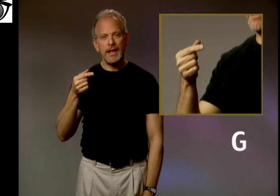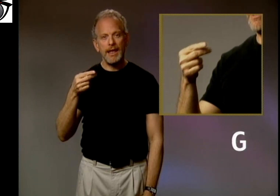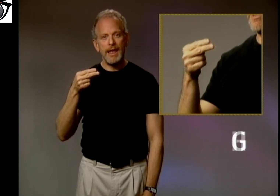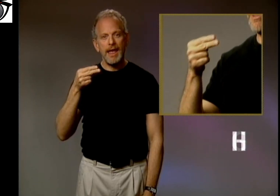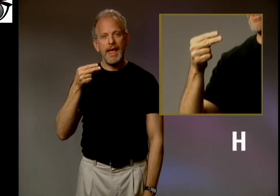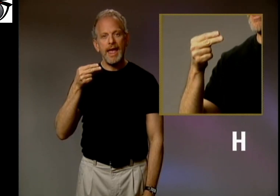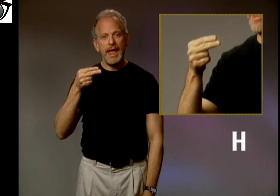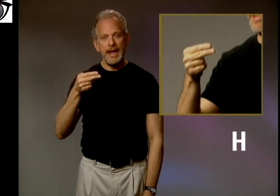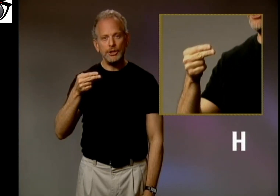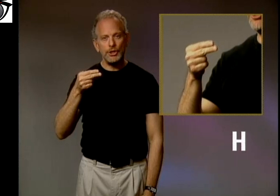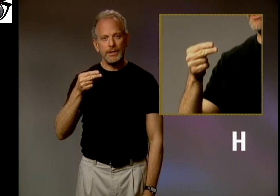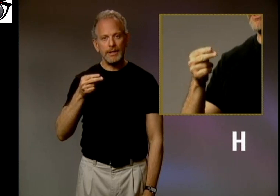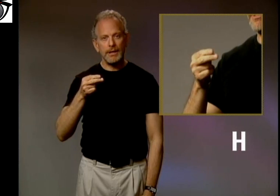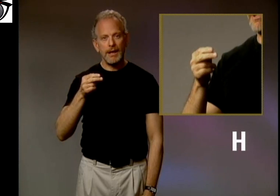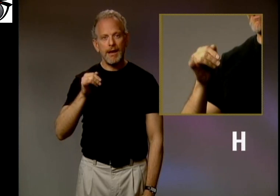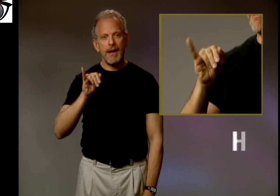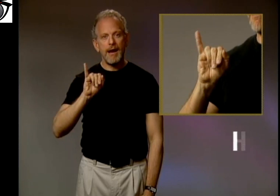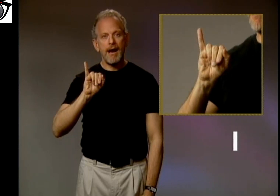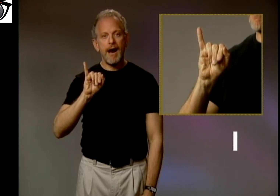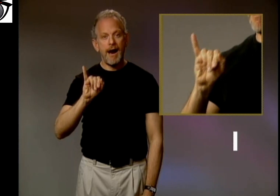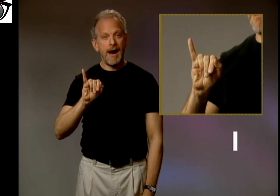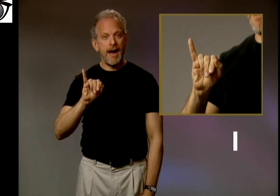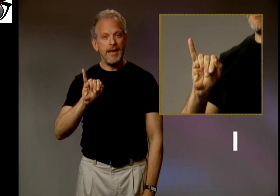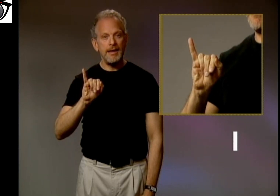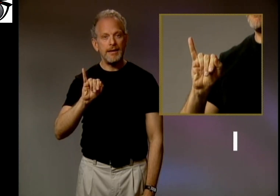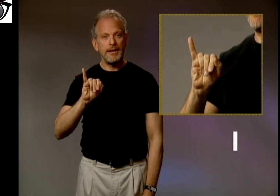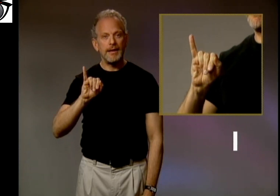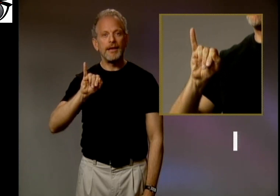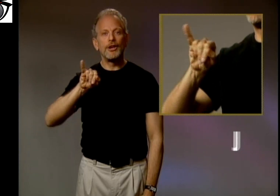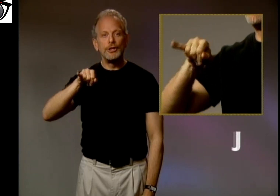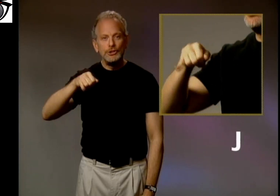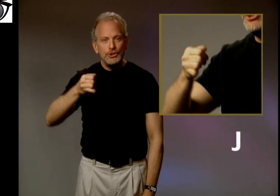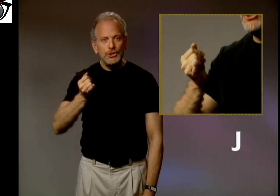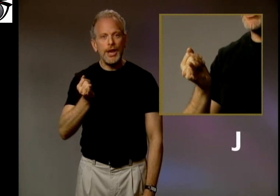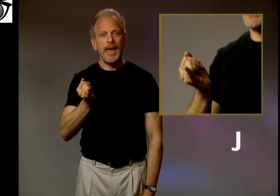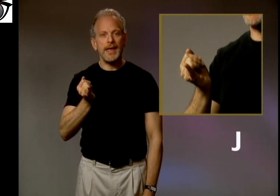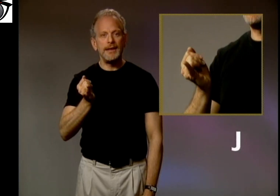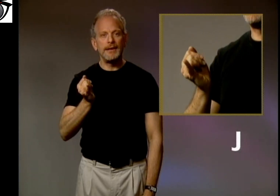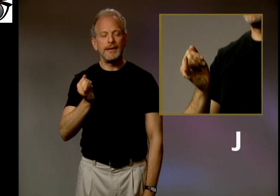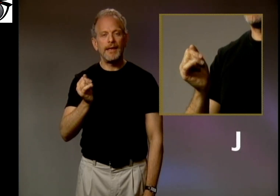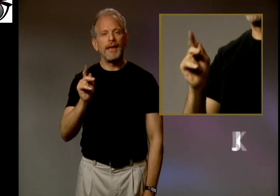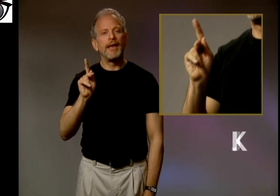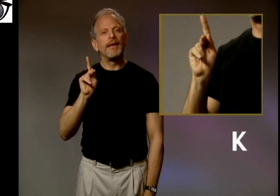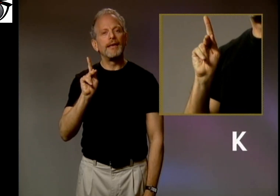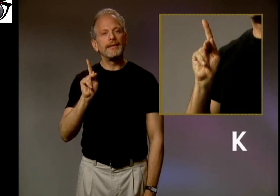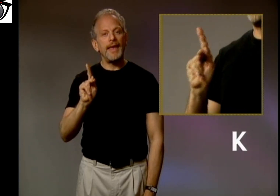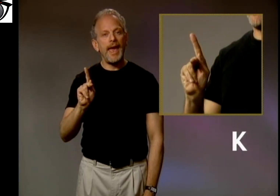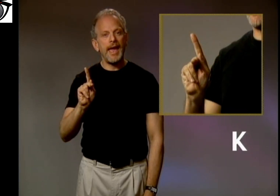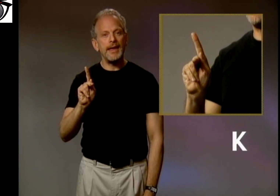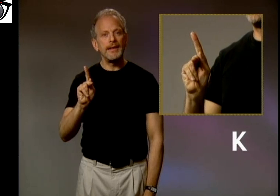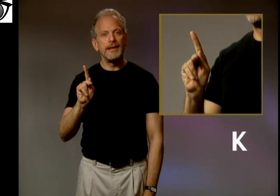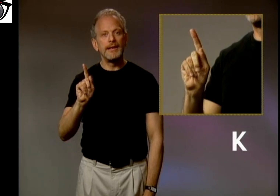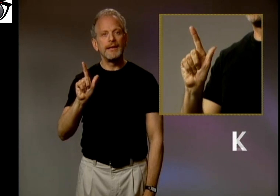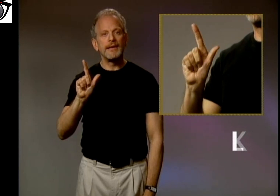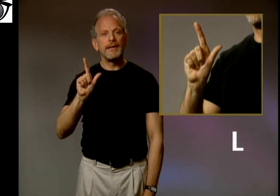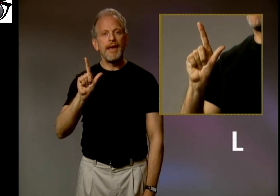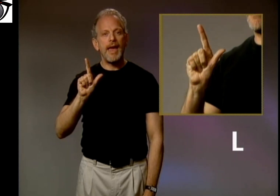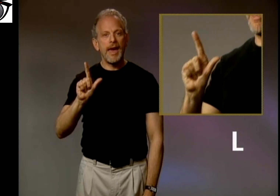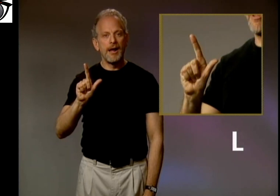G, H, I, J,